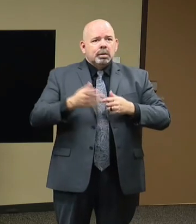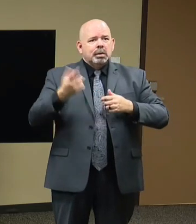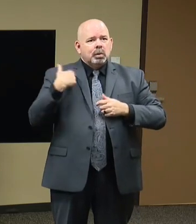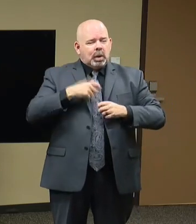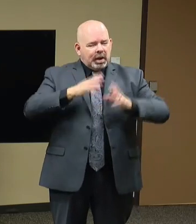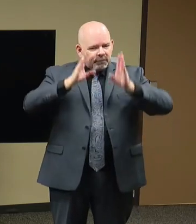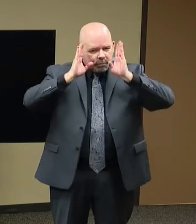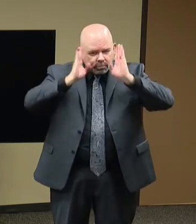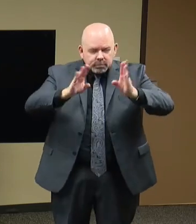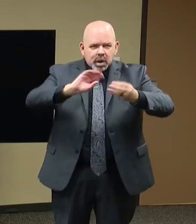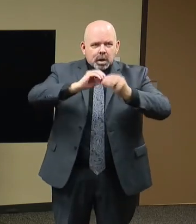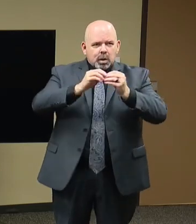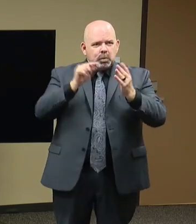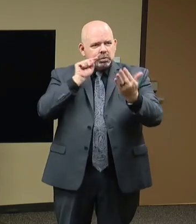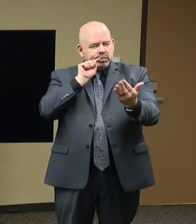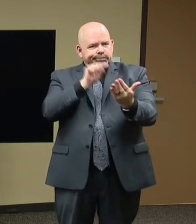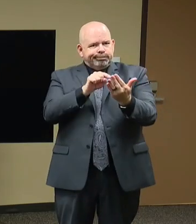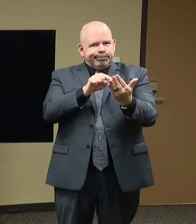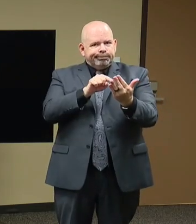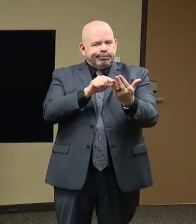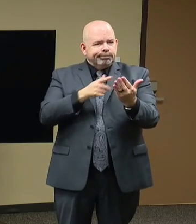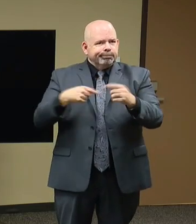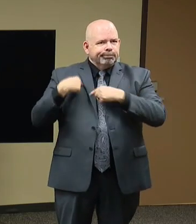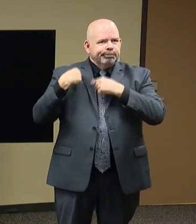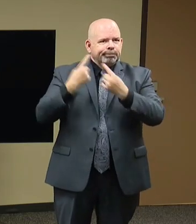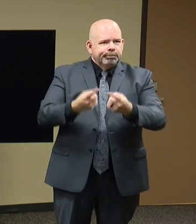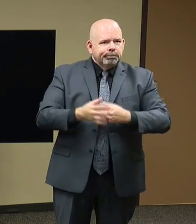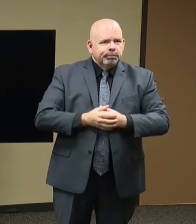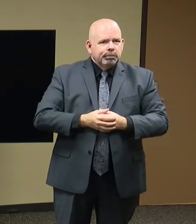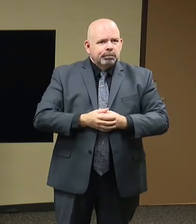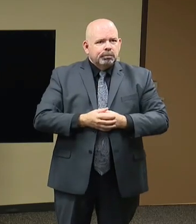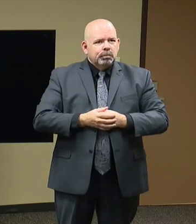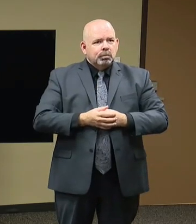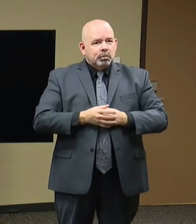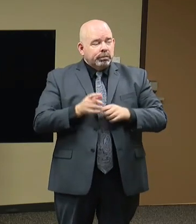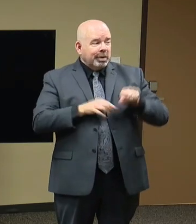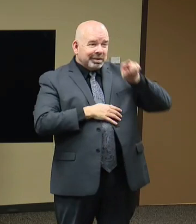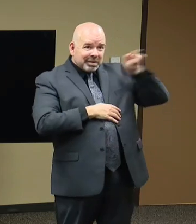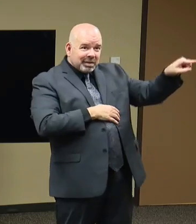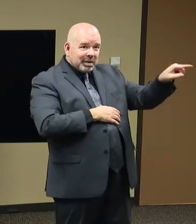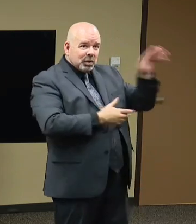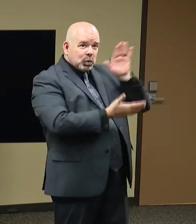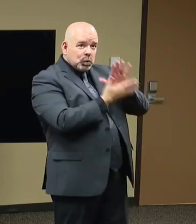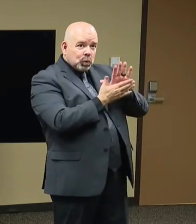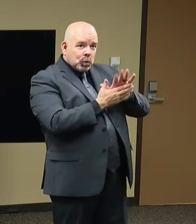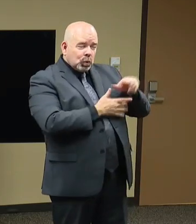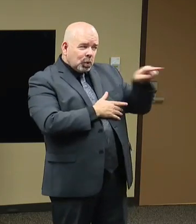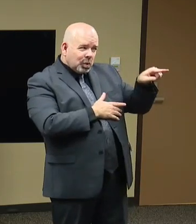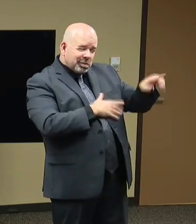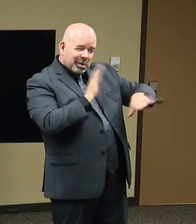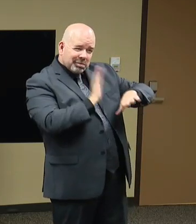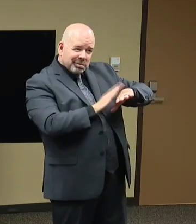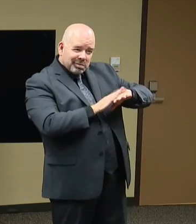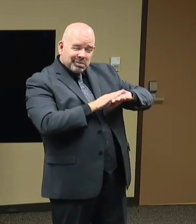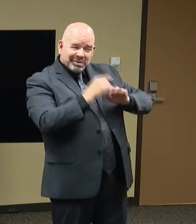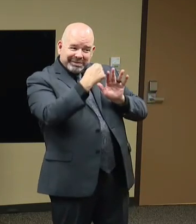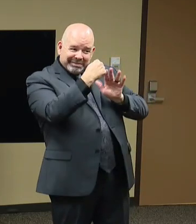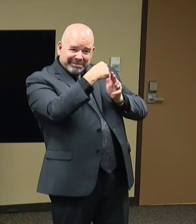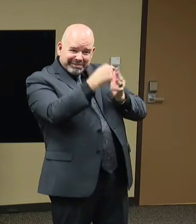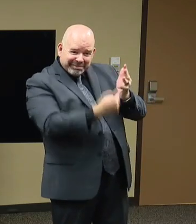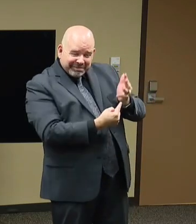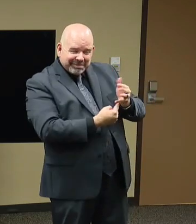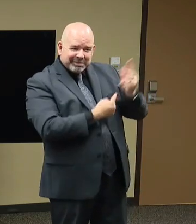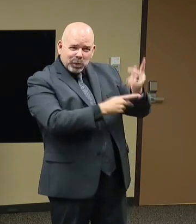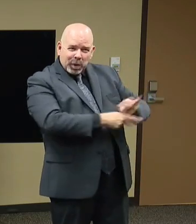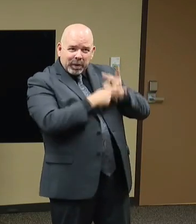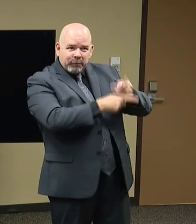right, and then we got to keep wearing our mask, and we're going to be able to move to, instead of having to move back to